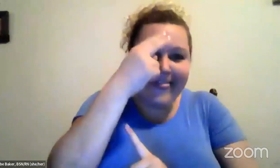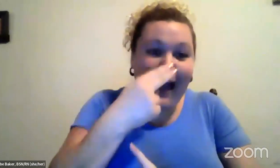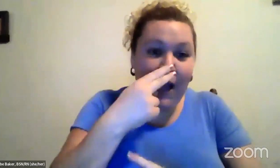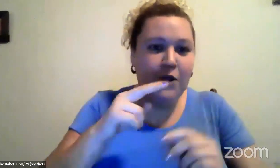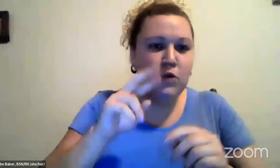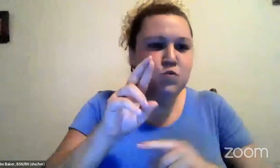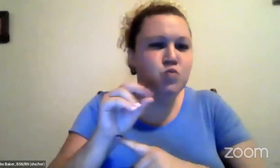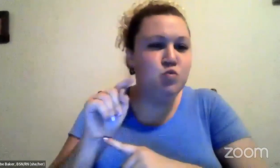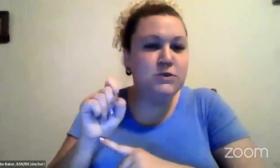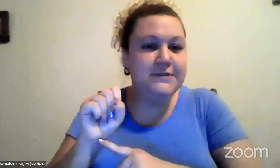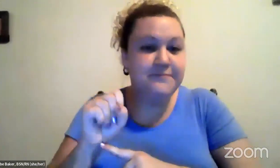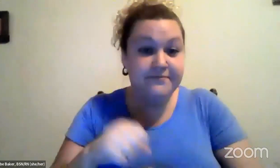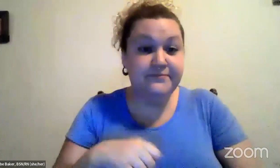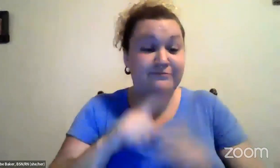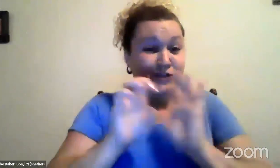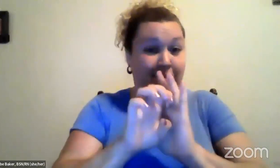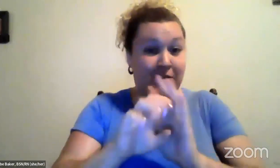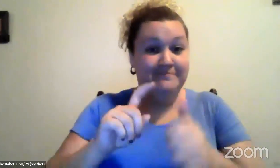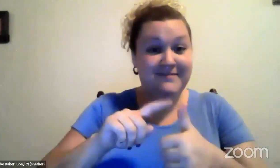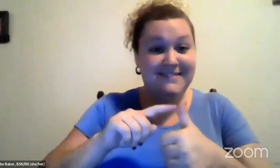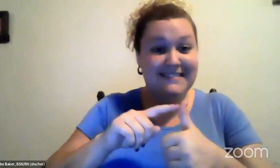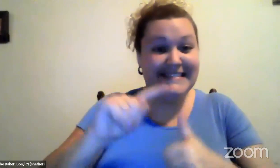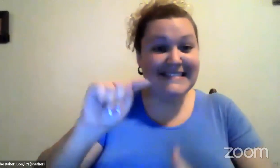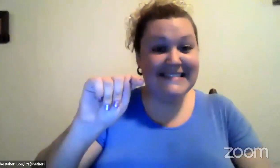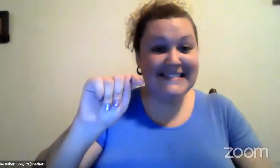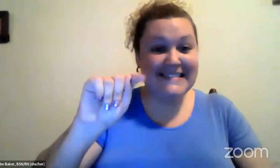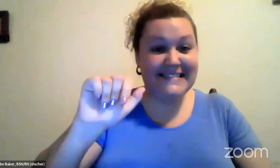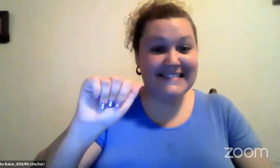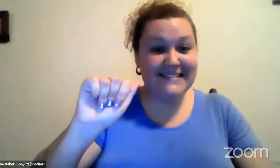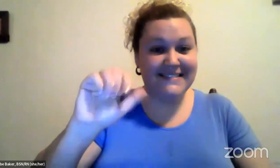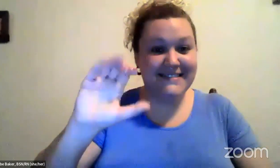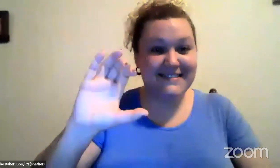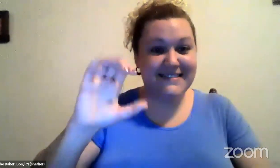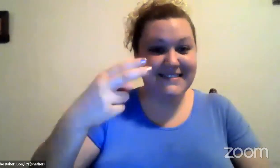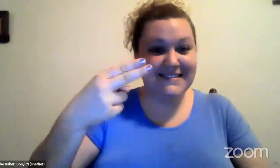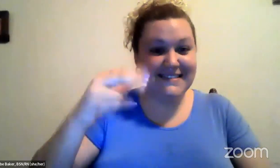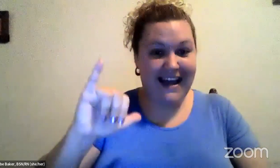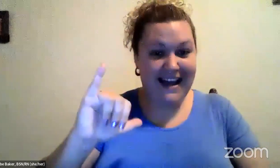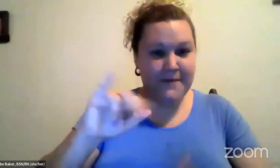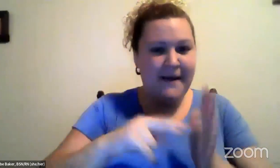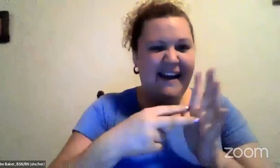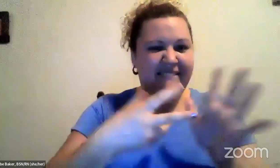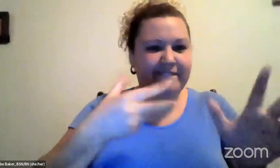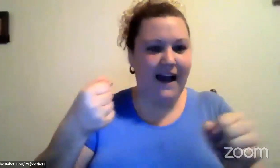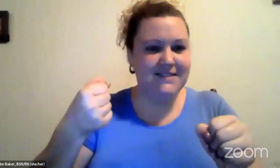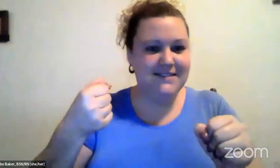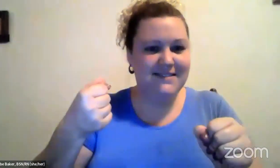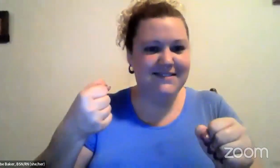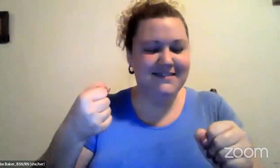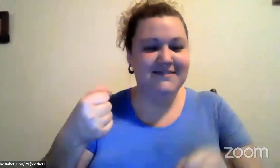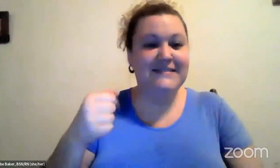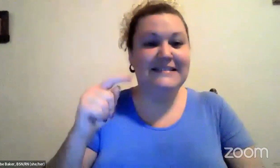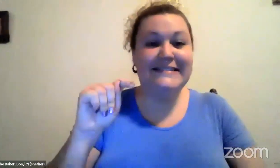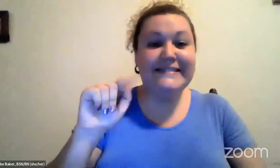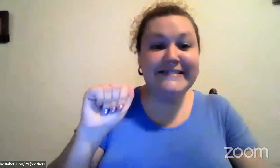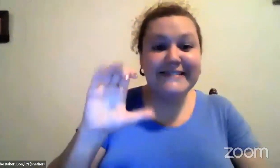keep in mind, things that have Latin roots. So tachy means